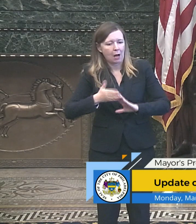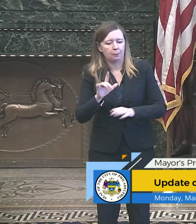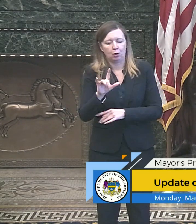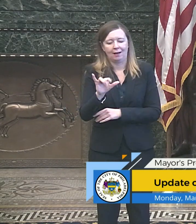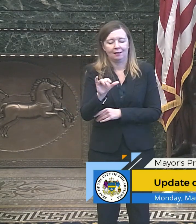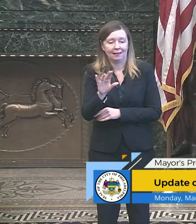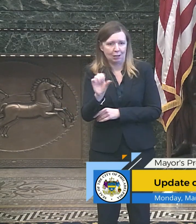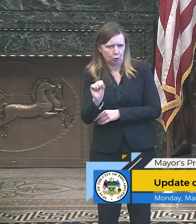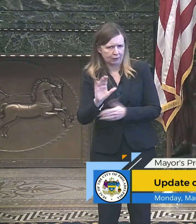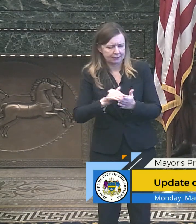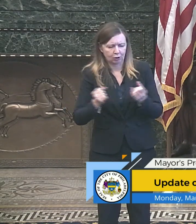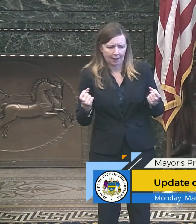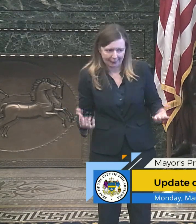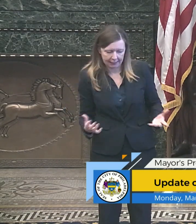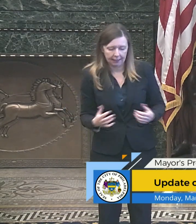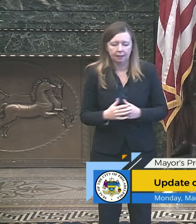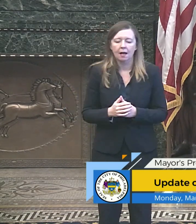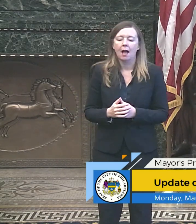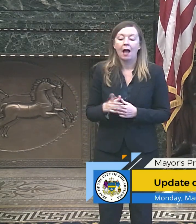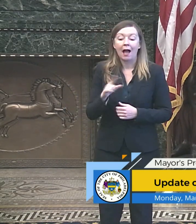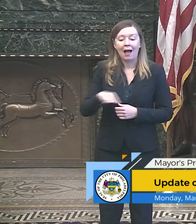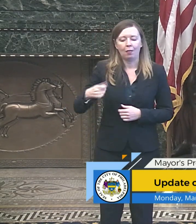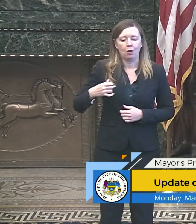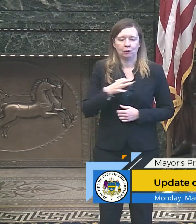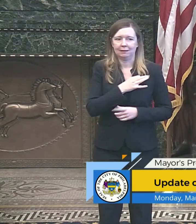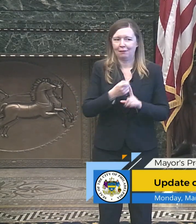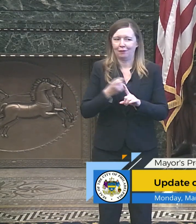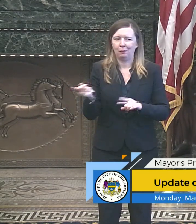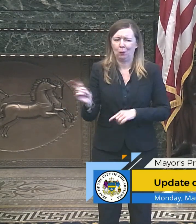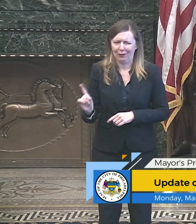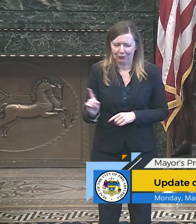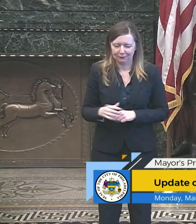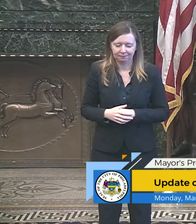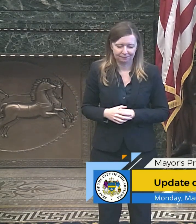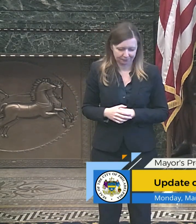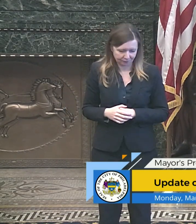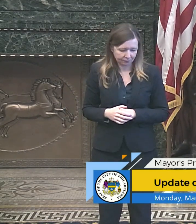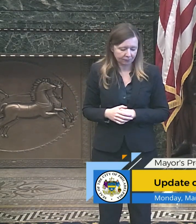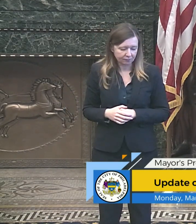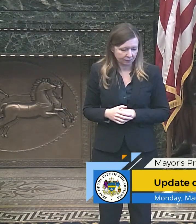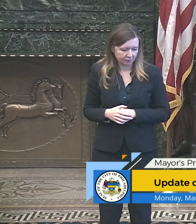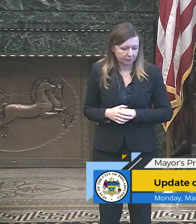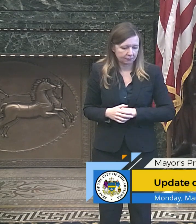is needed? And where does the staffing come from? Who are the employees?